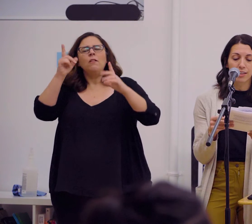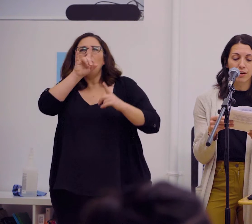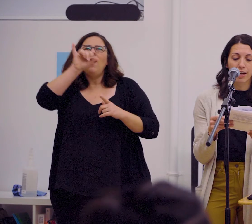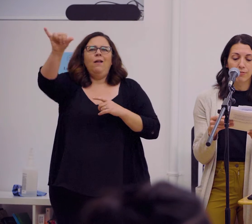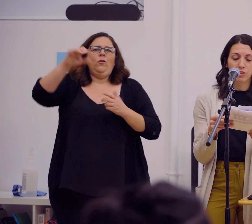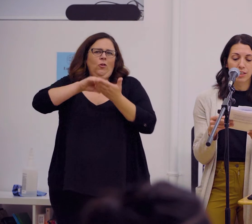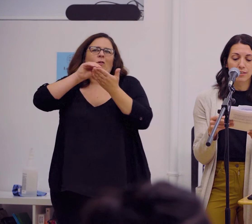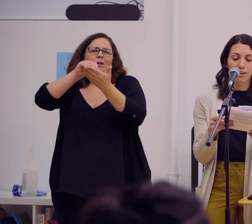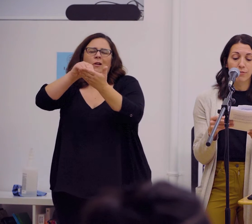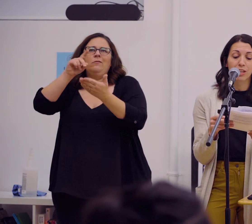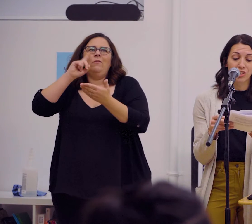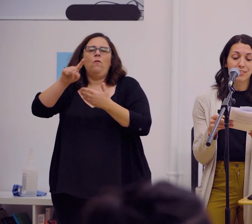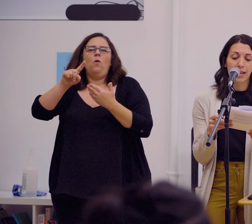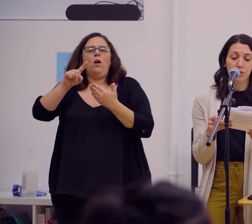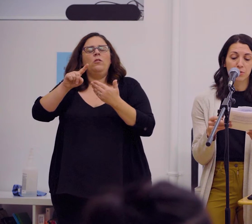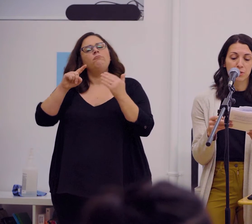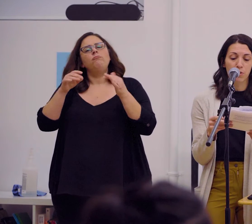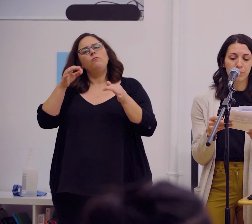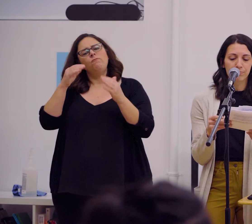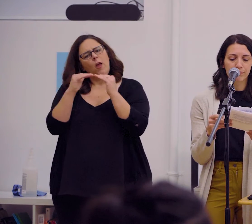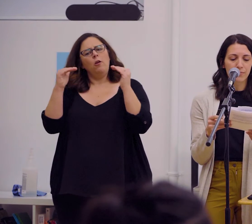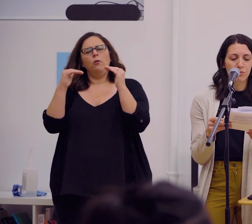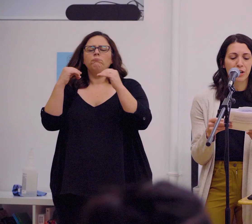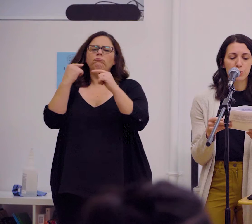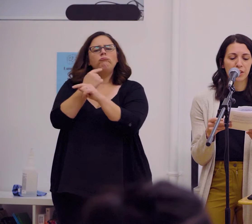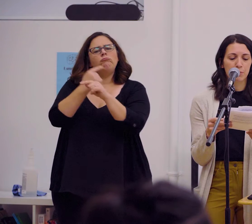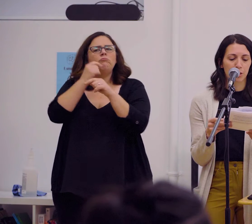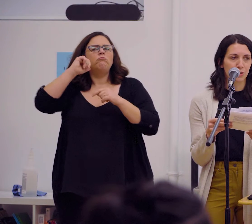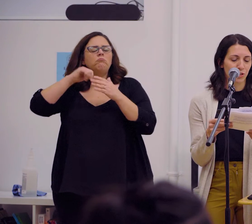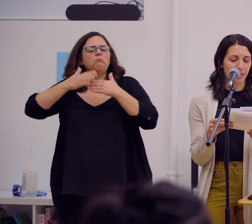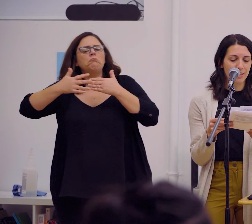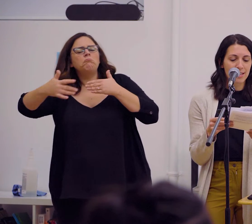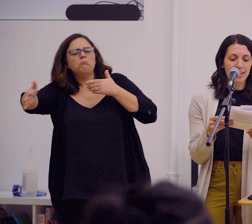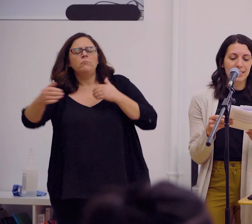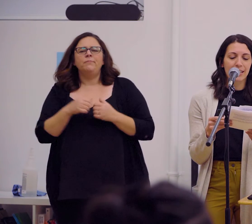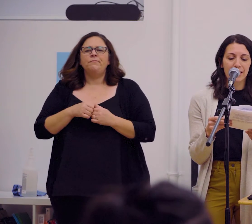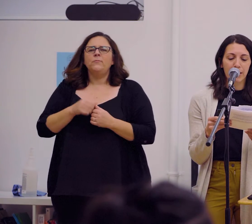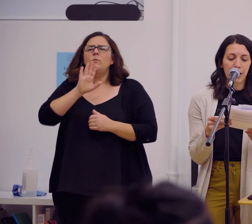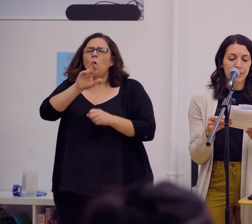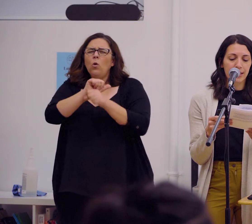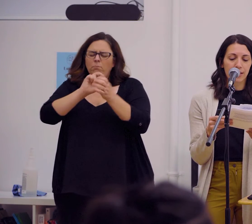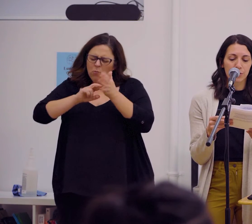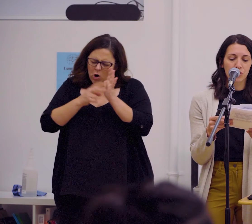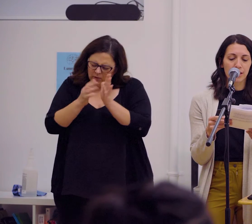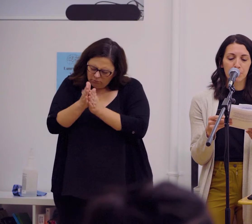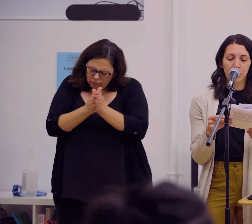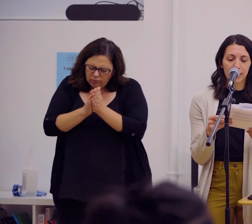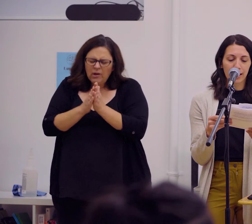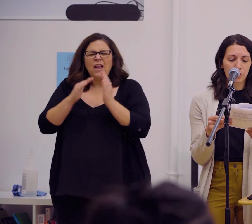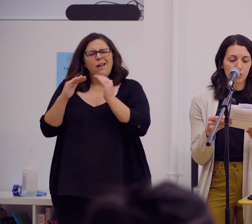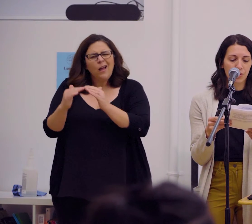learning today for a just and equitable tomorrow. Rhonda's work is purpose-driven. It is guided by equity,